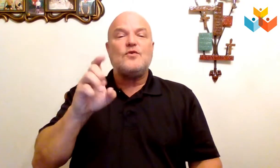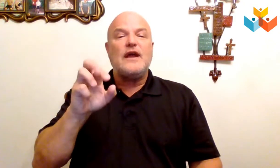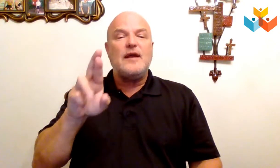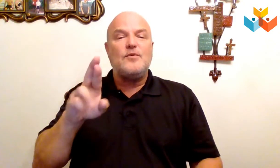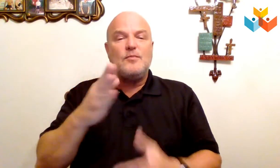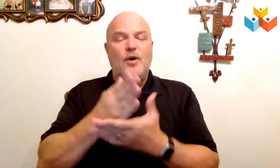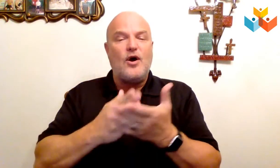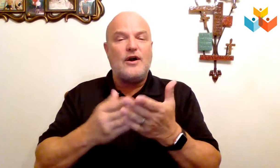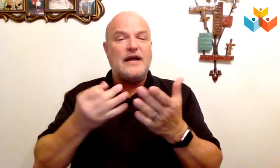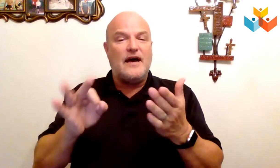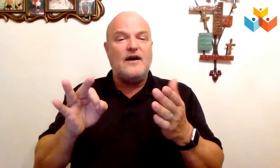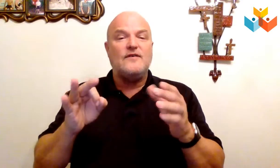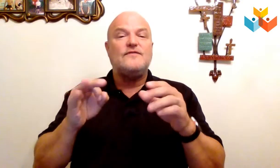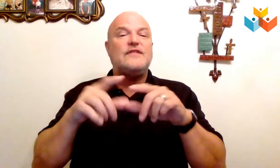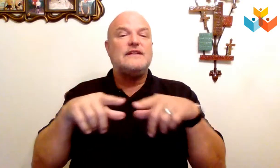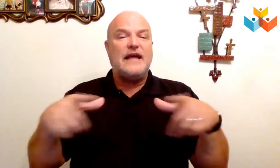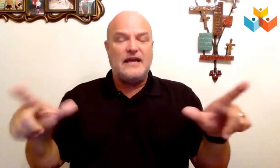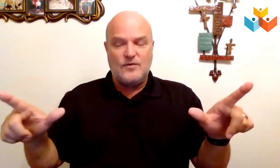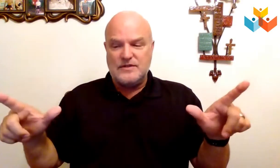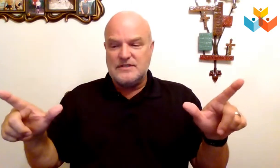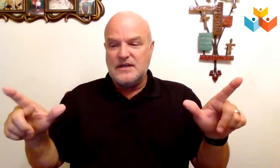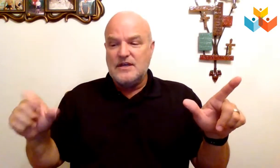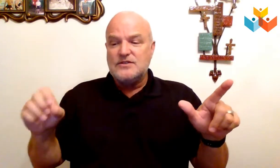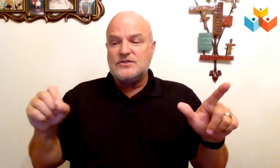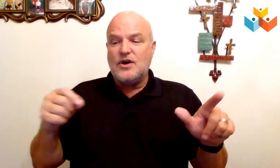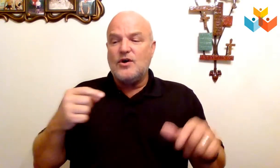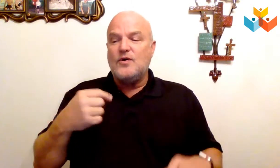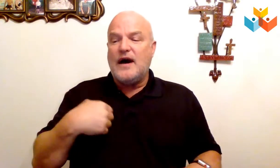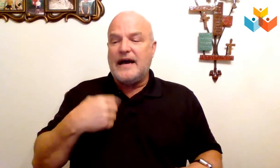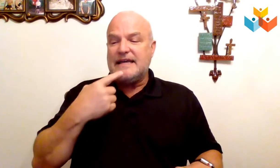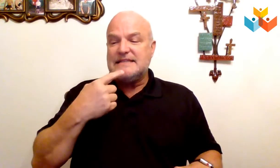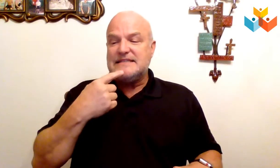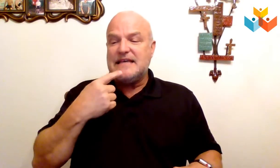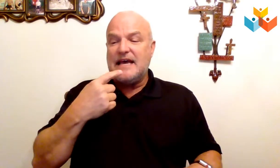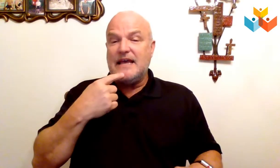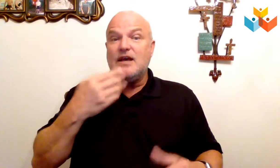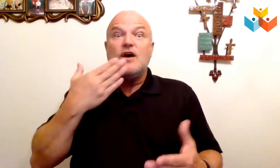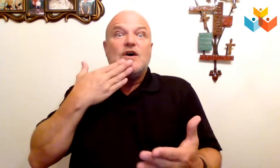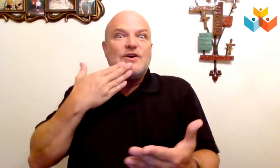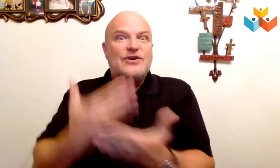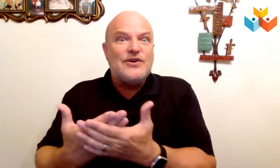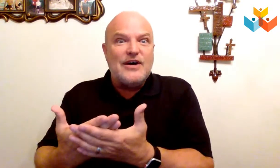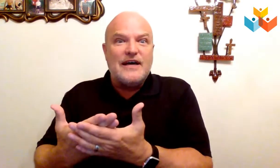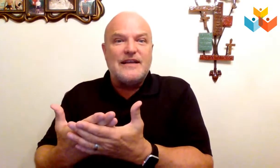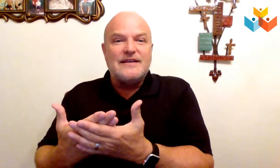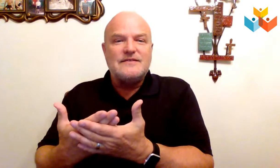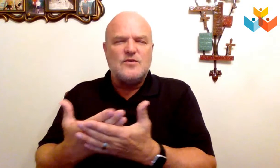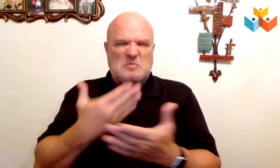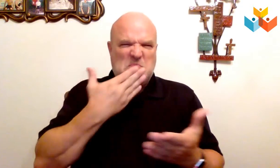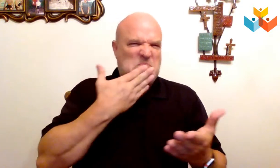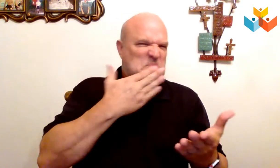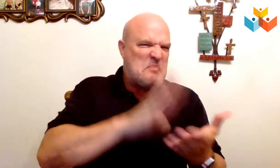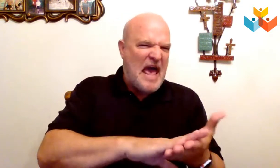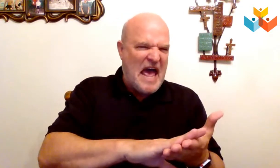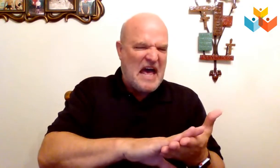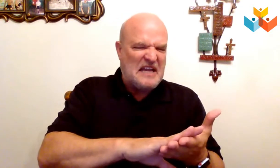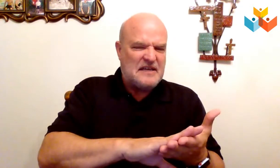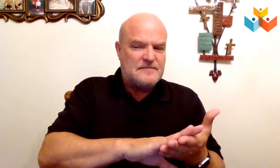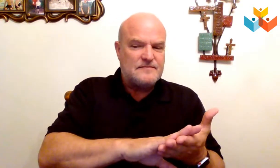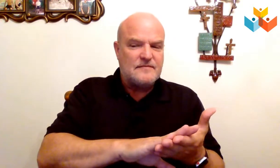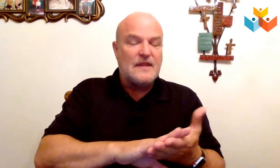because it does the grammar part of the language. So I can say